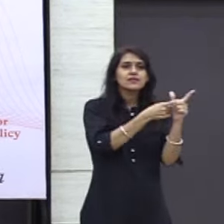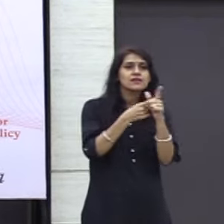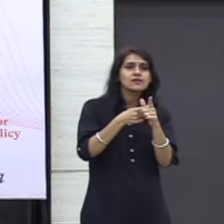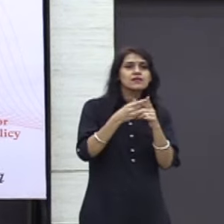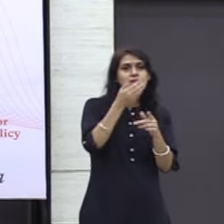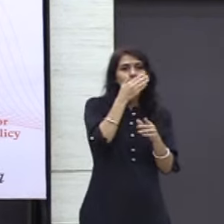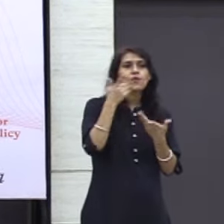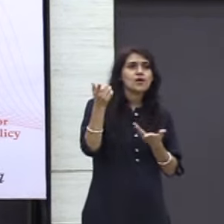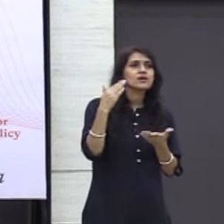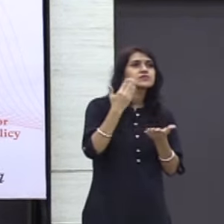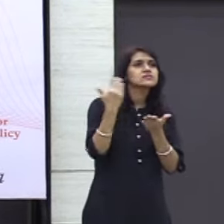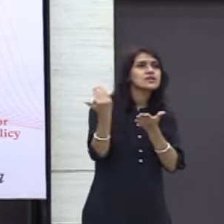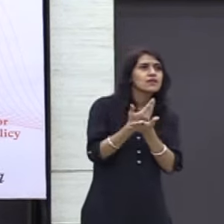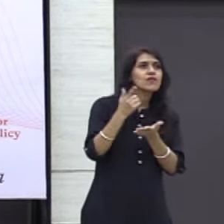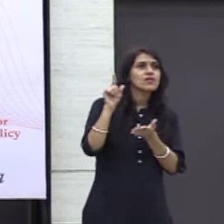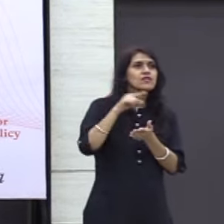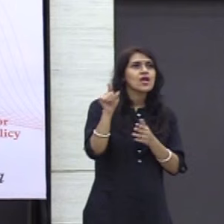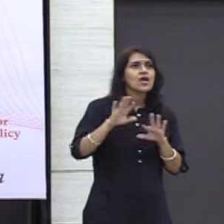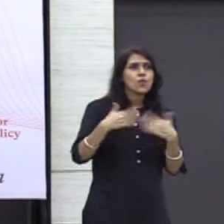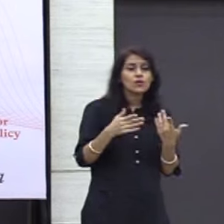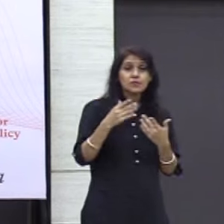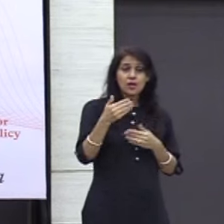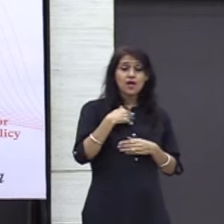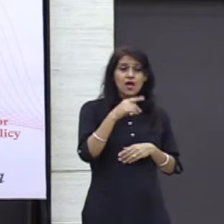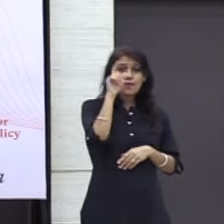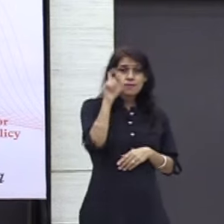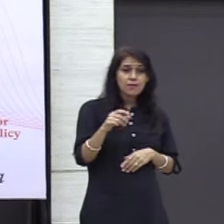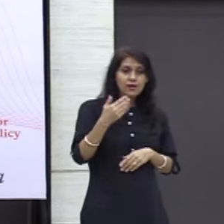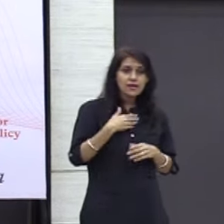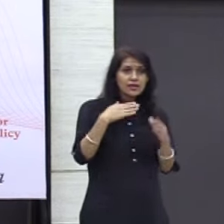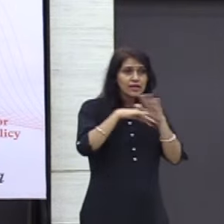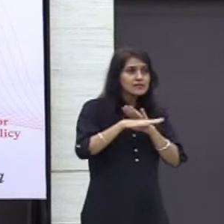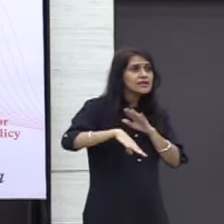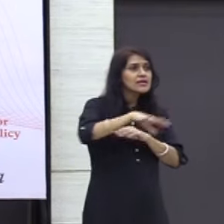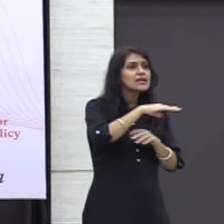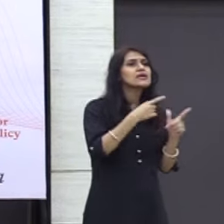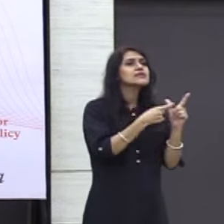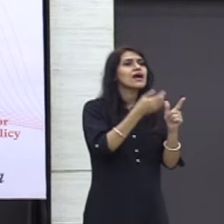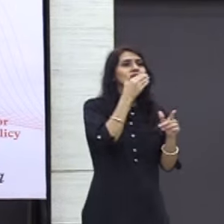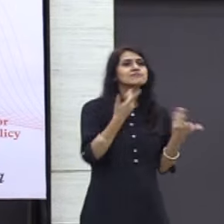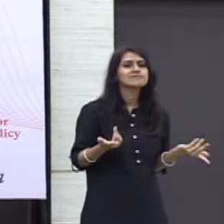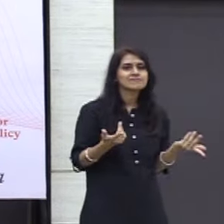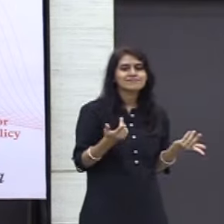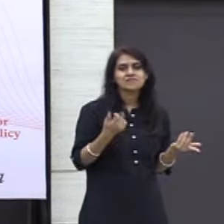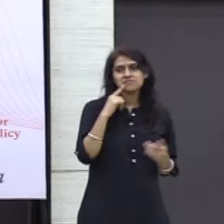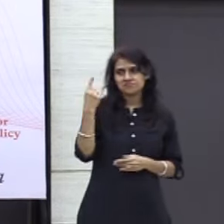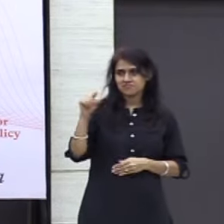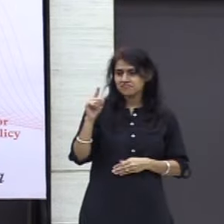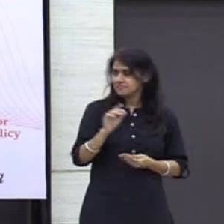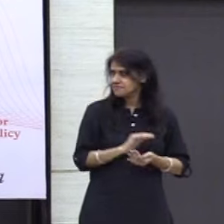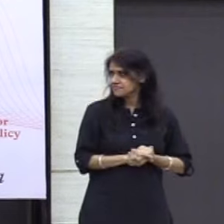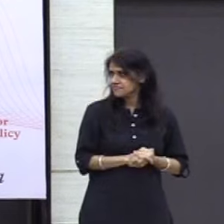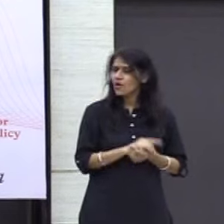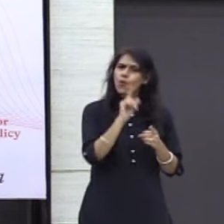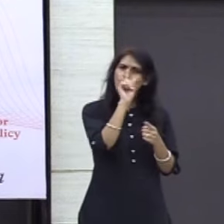actually naming our own citizens as terrorists. That's exactly what they did. That's right. And I think the